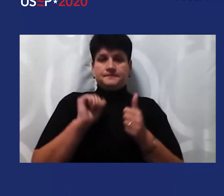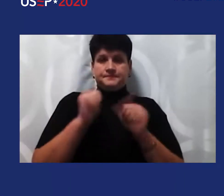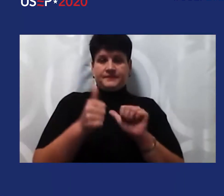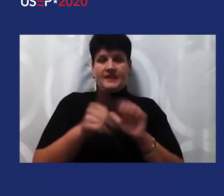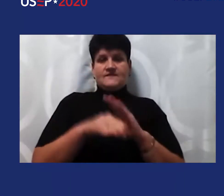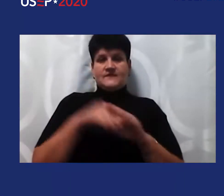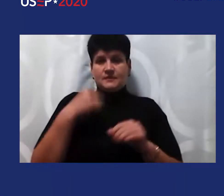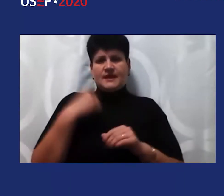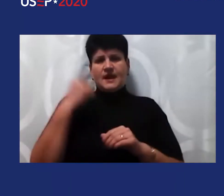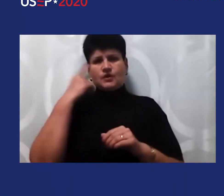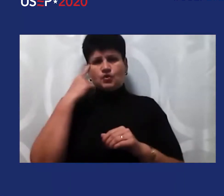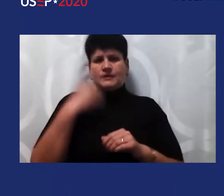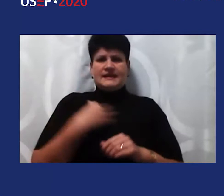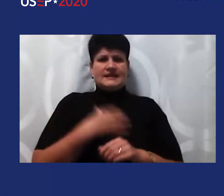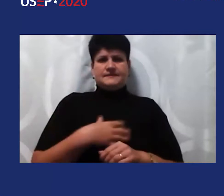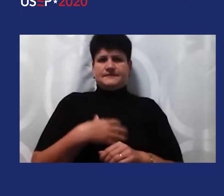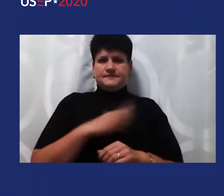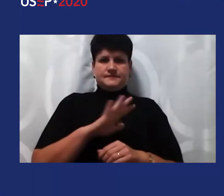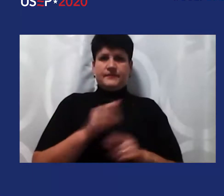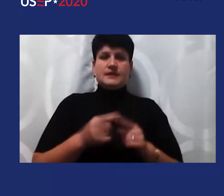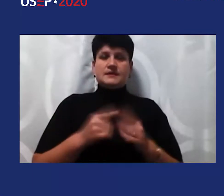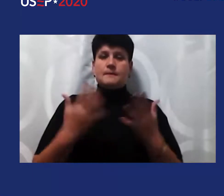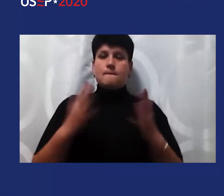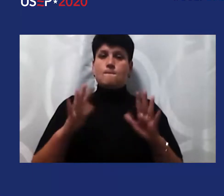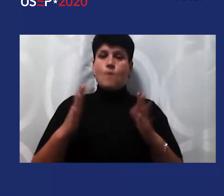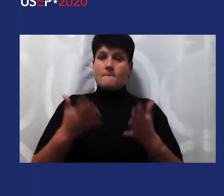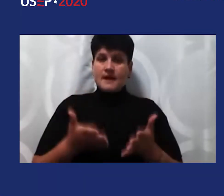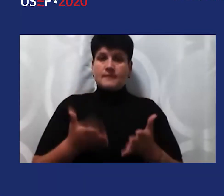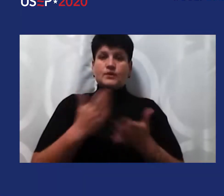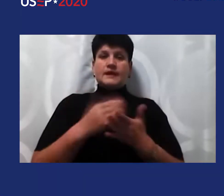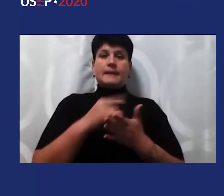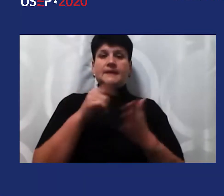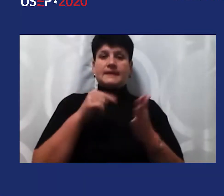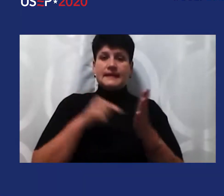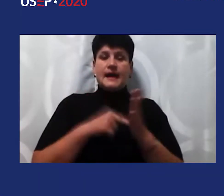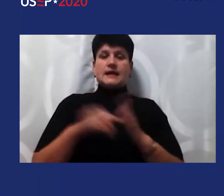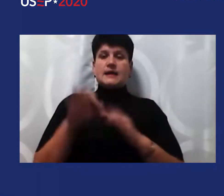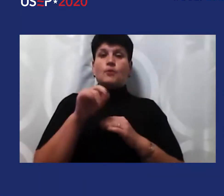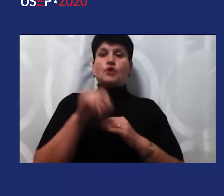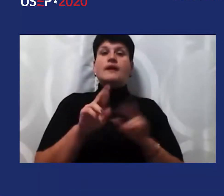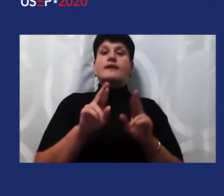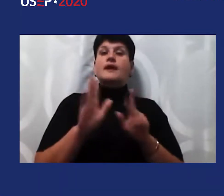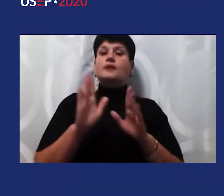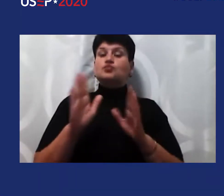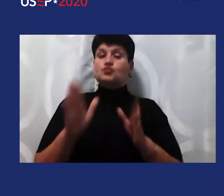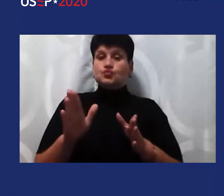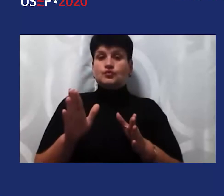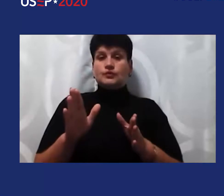And the question of early election, I think, is not relevant in our experience,